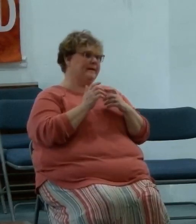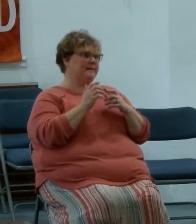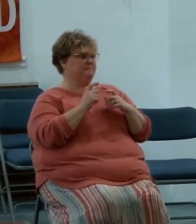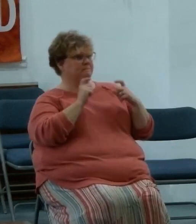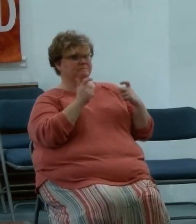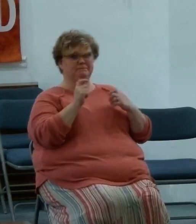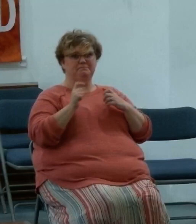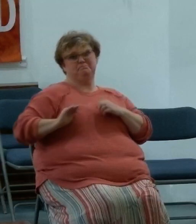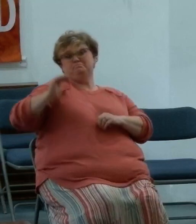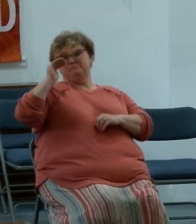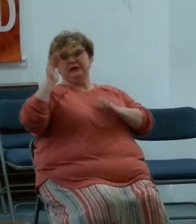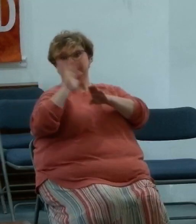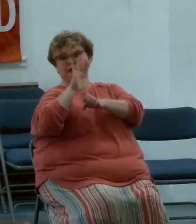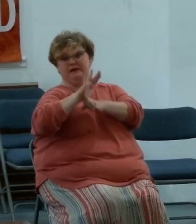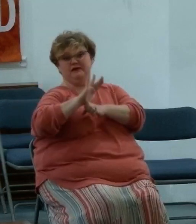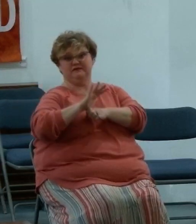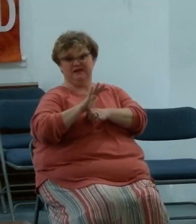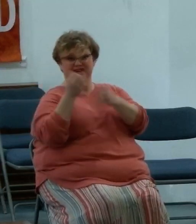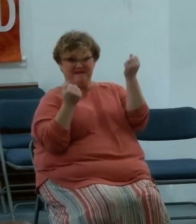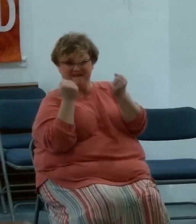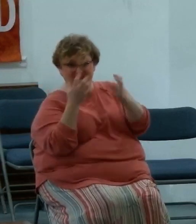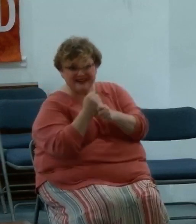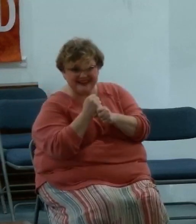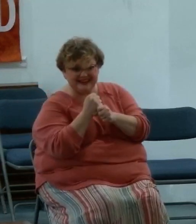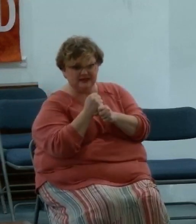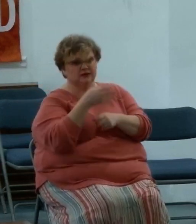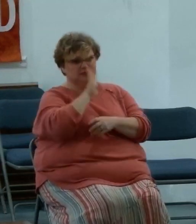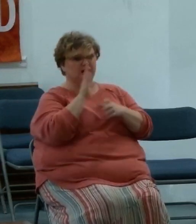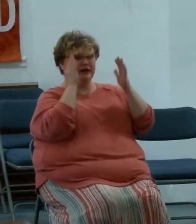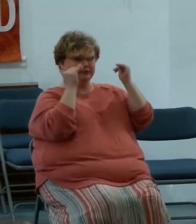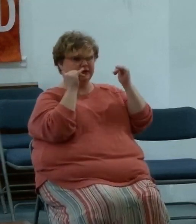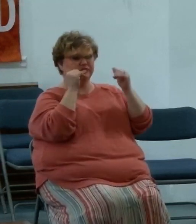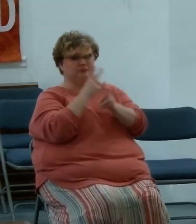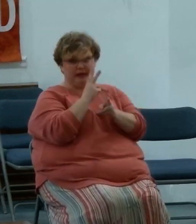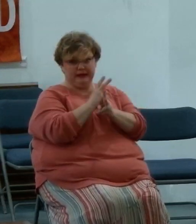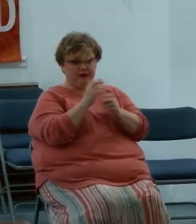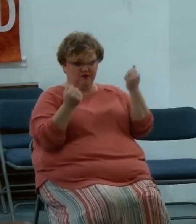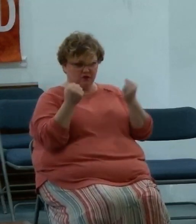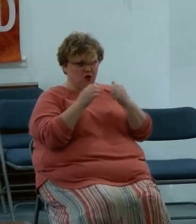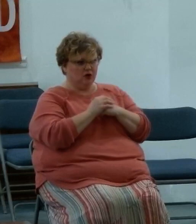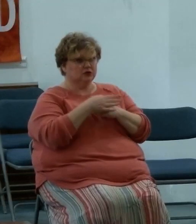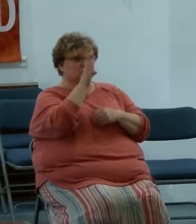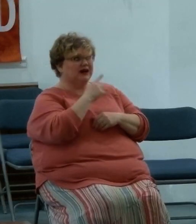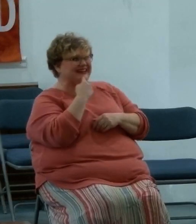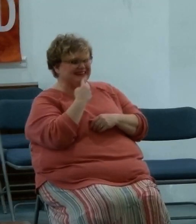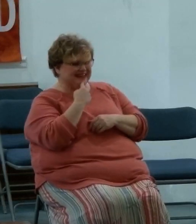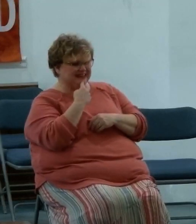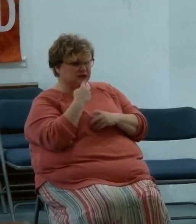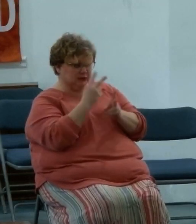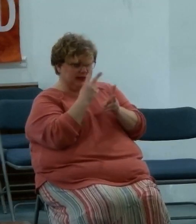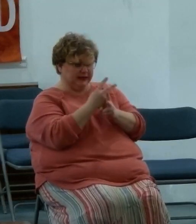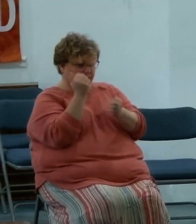car, God expects you to take care of the car. Because God says if you take care of what he gives you, he'll give you